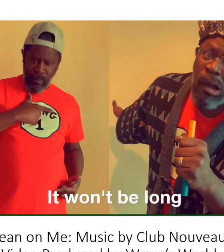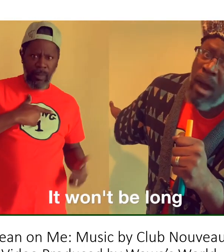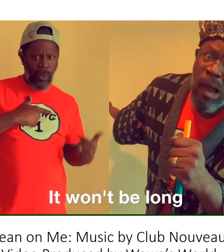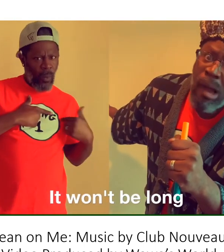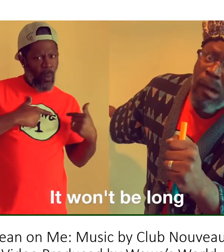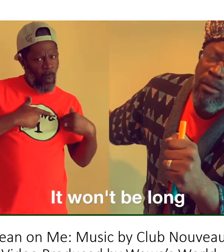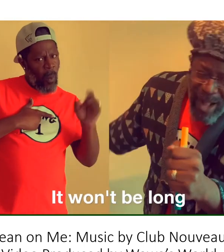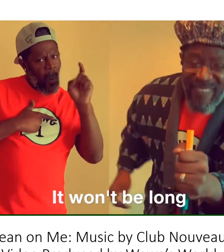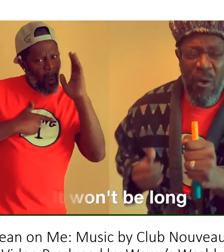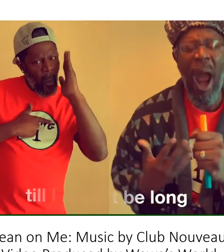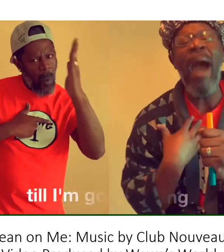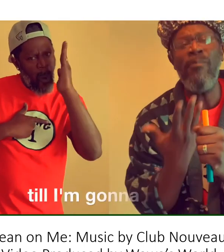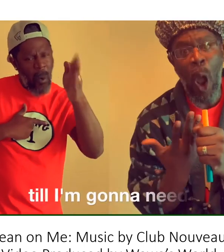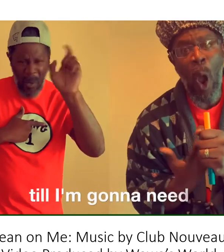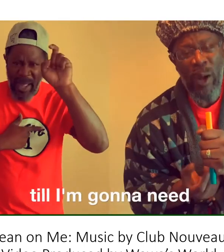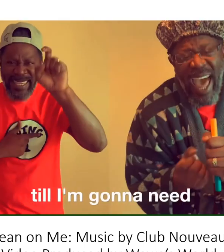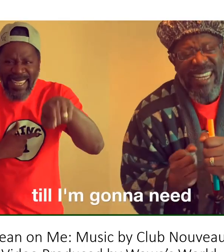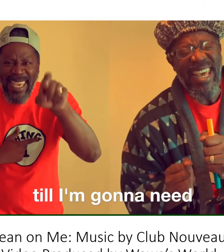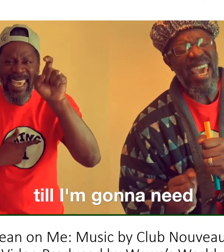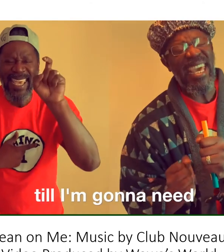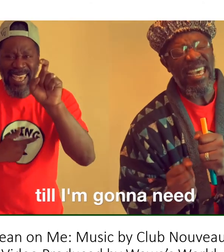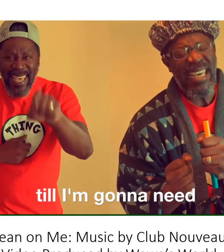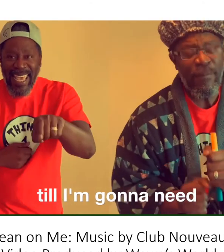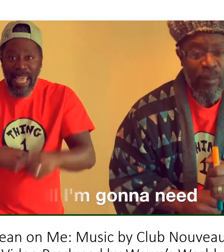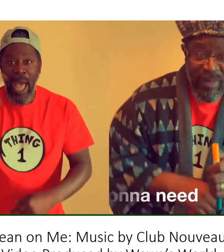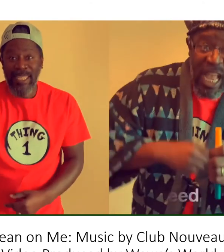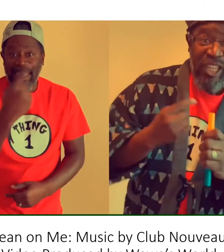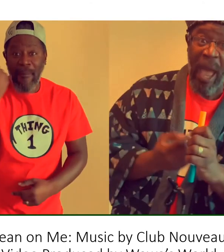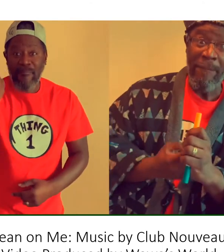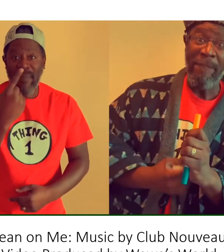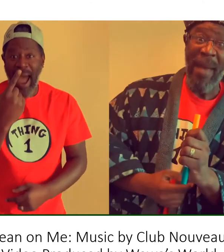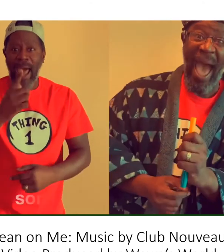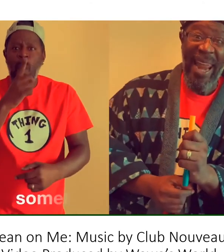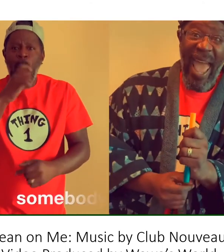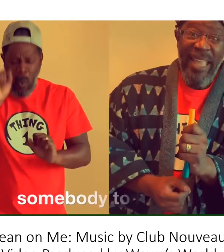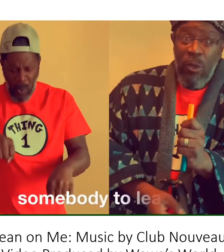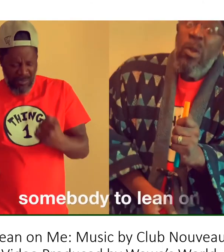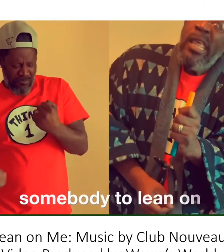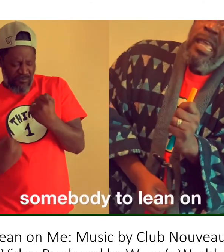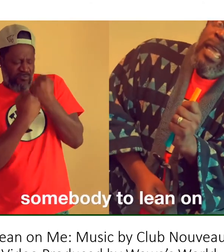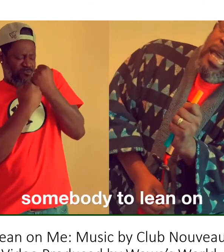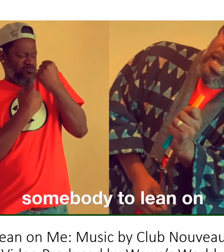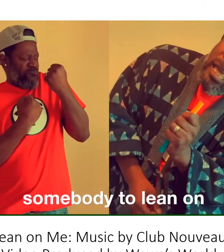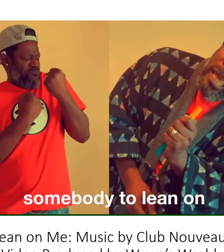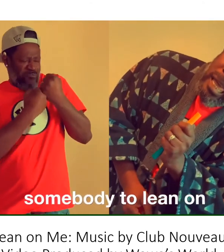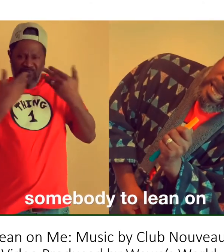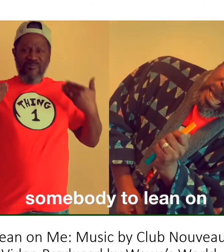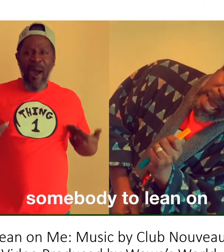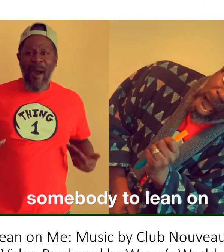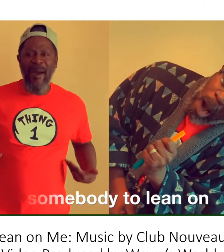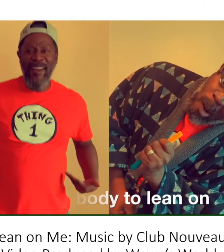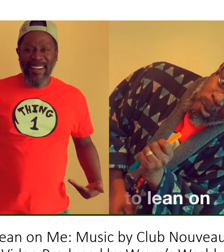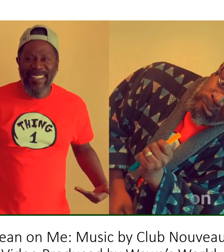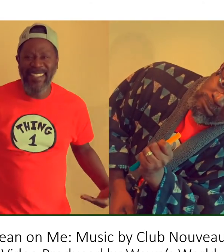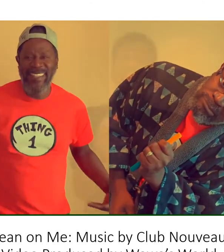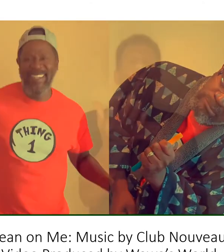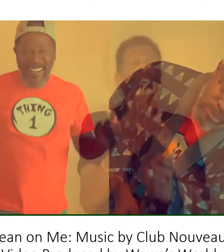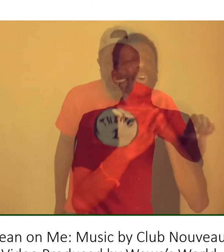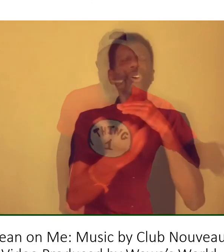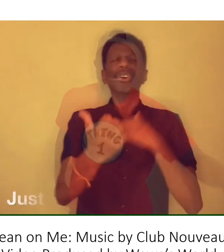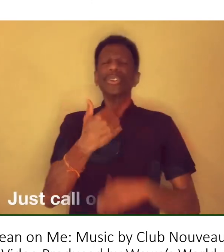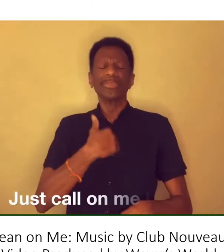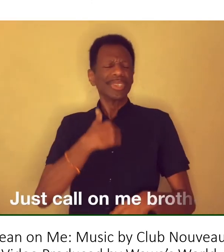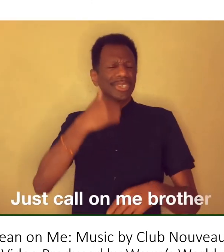be long, so I'm gonna need somebody to lean on,